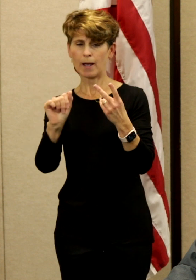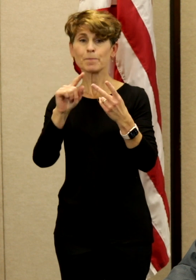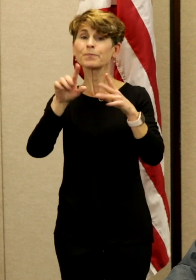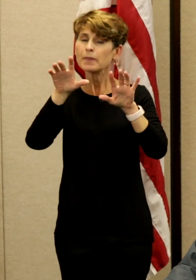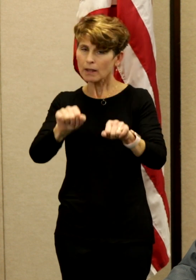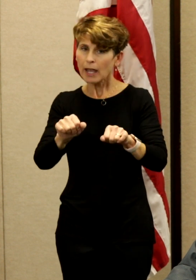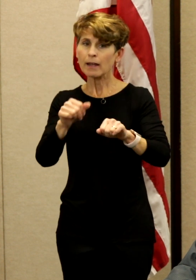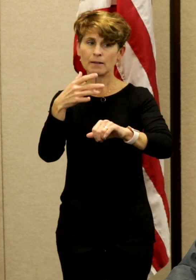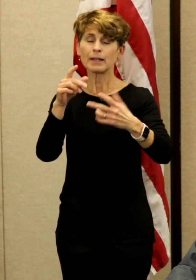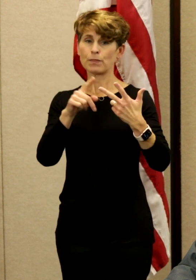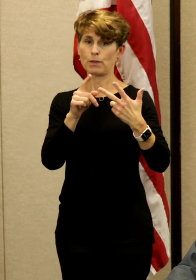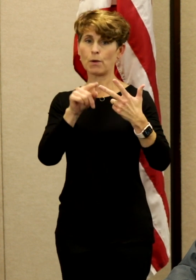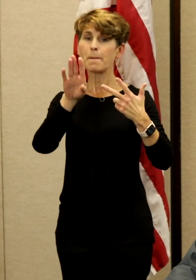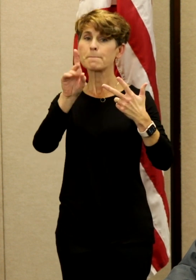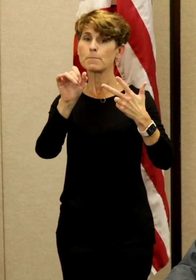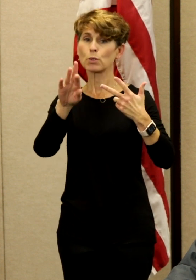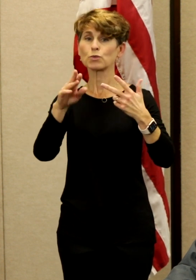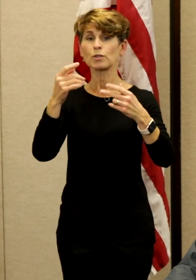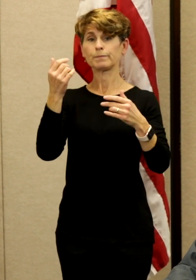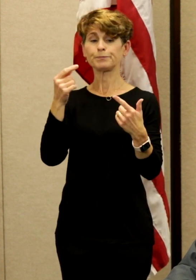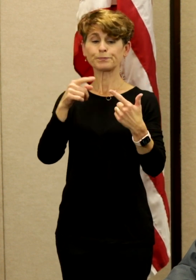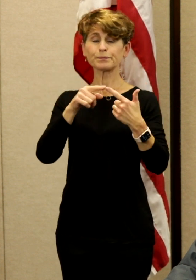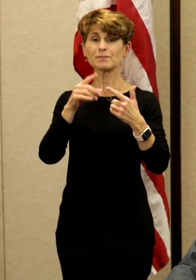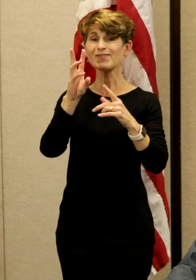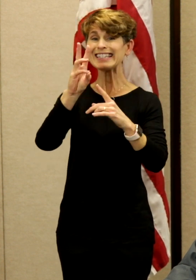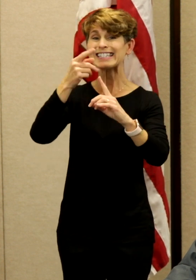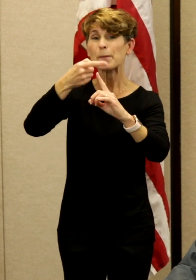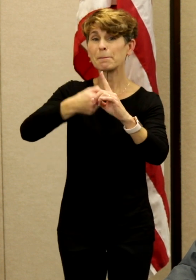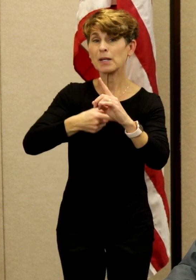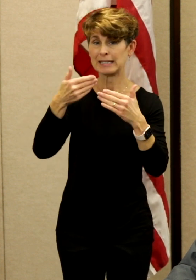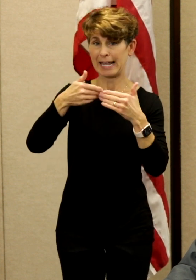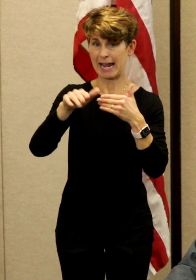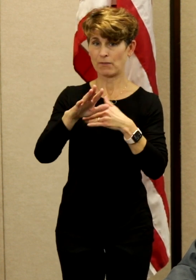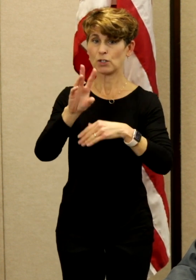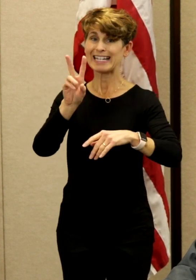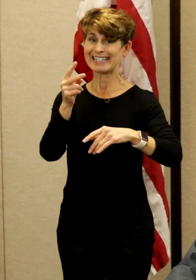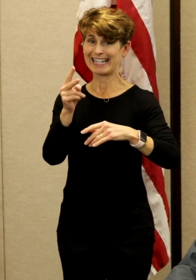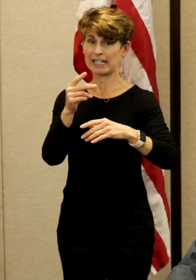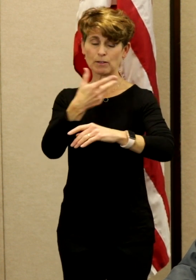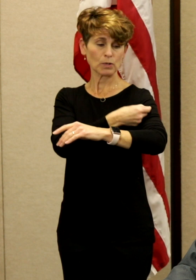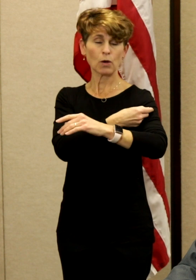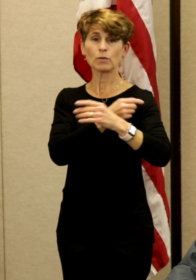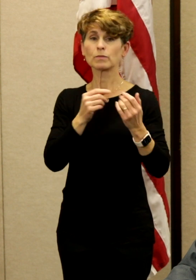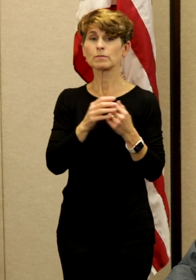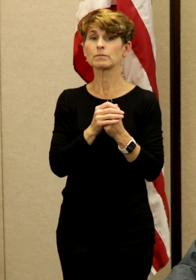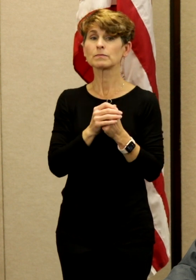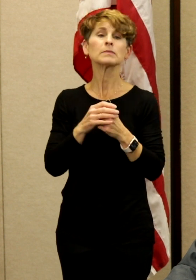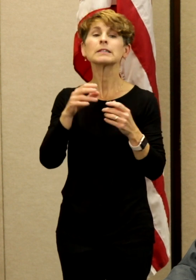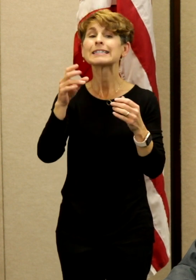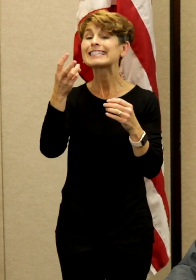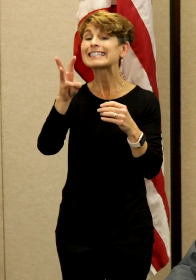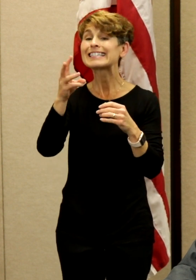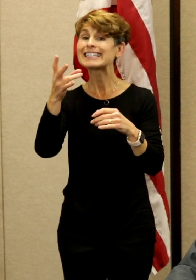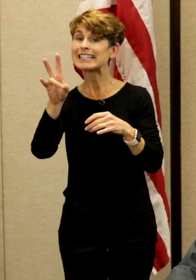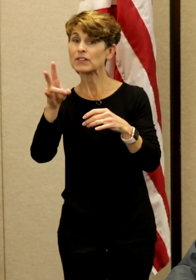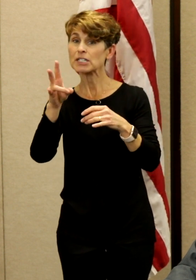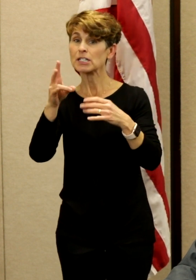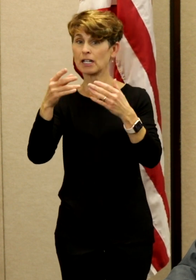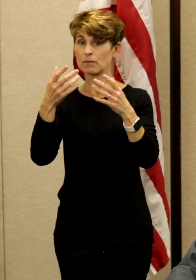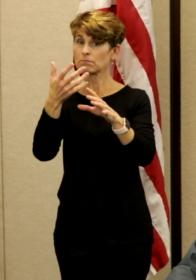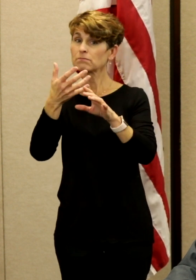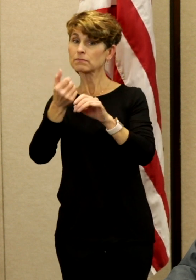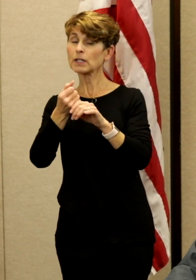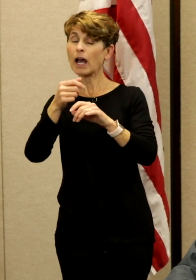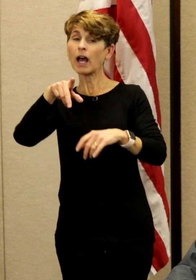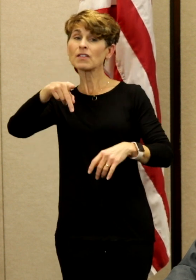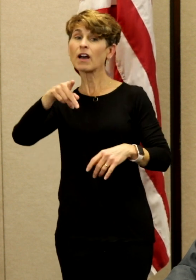after their last dose. Those aged 16 and 17 who received the Pfizer vaccine are also eligible to get the